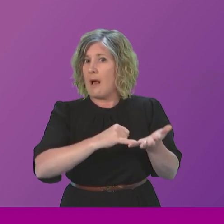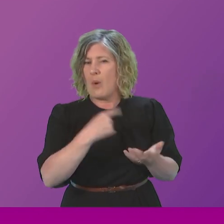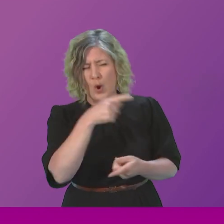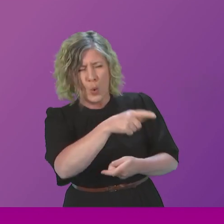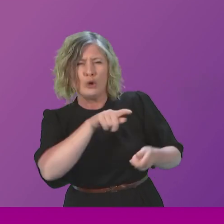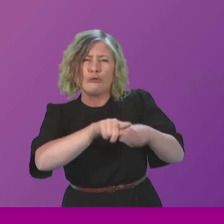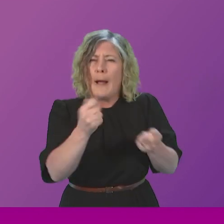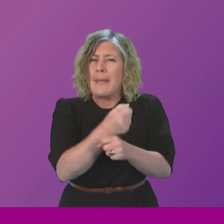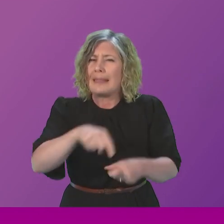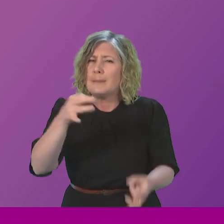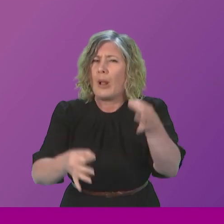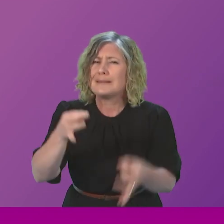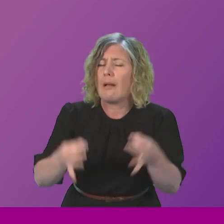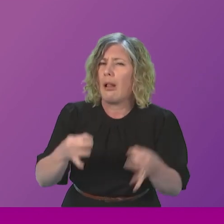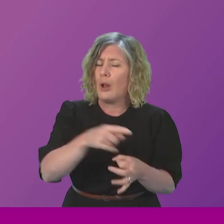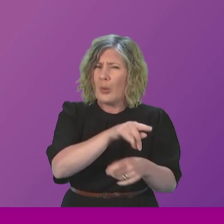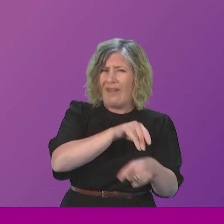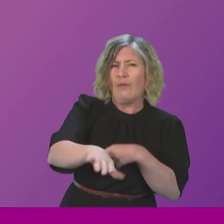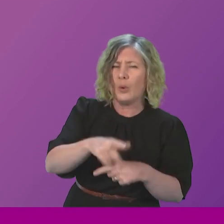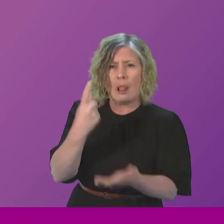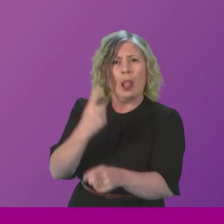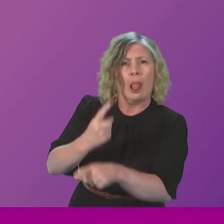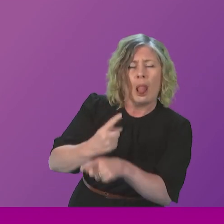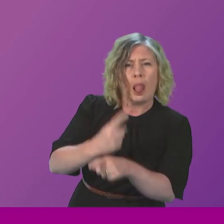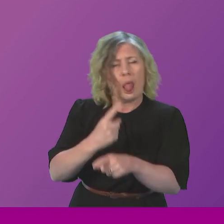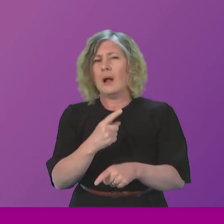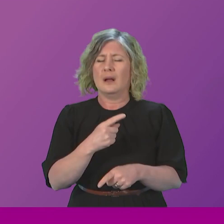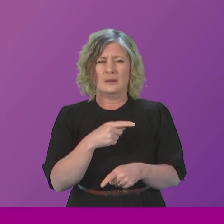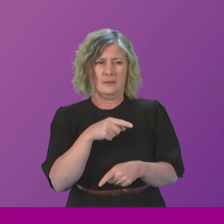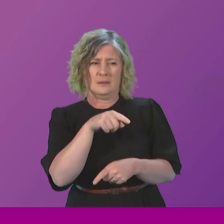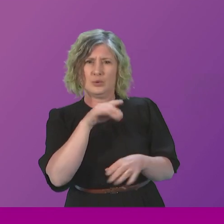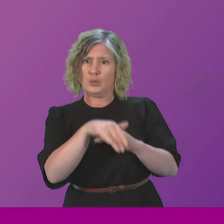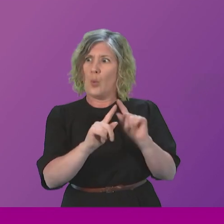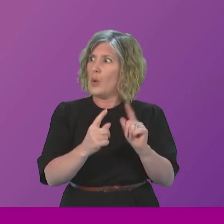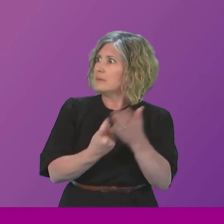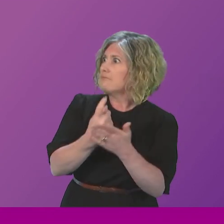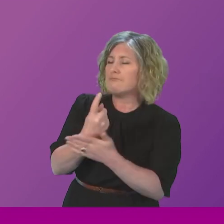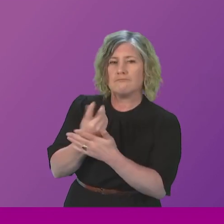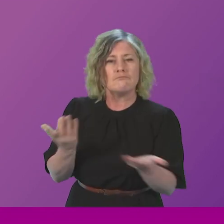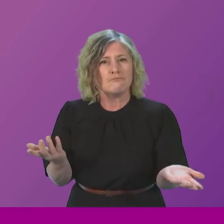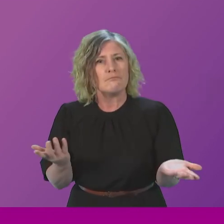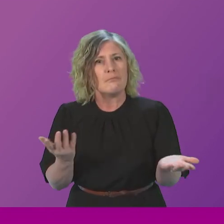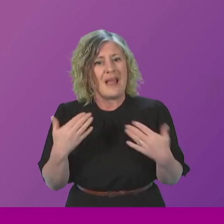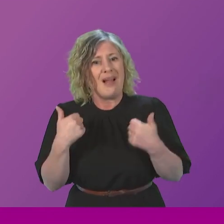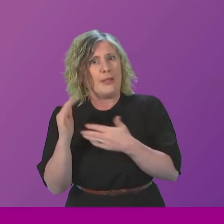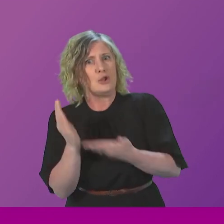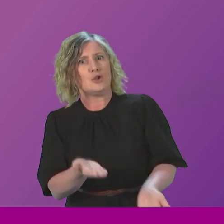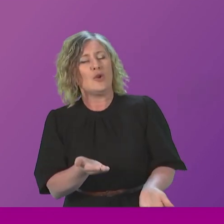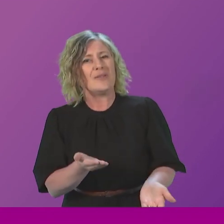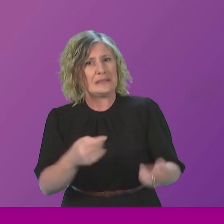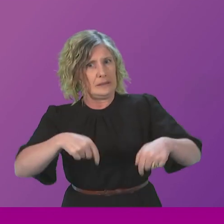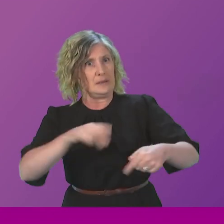doing at the time in relation to, of course, the health service here